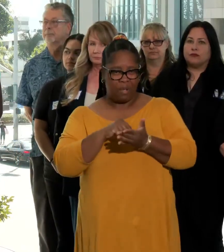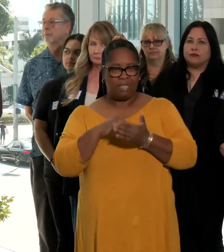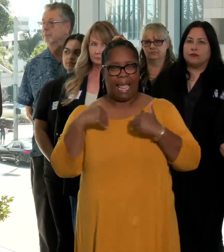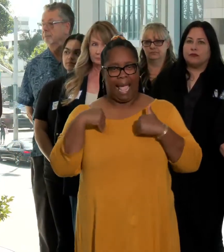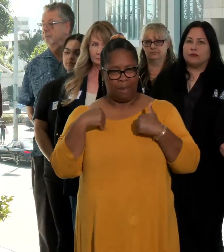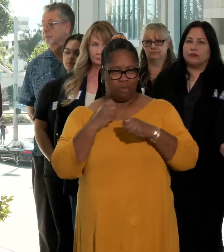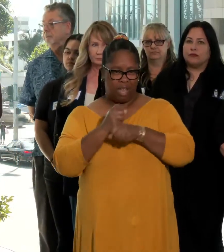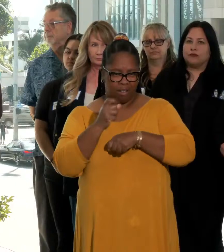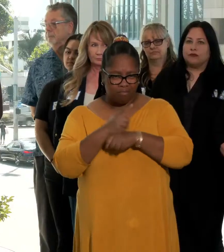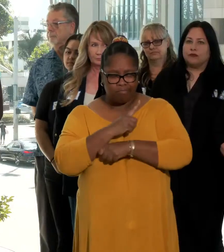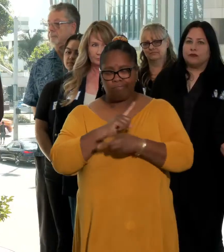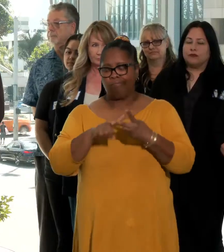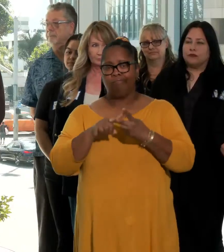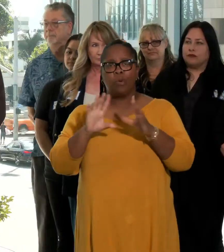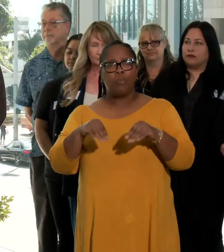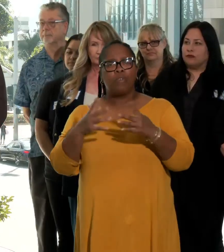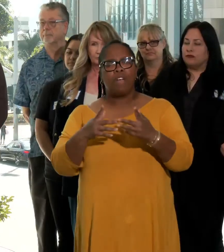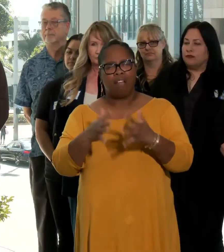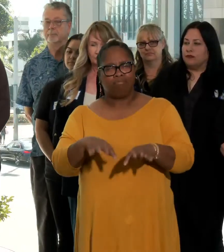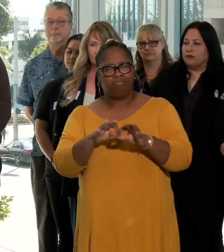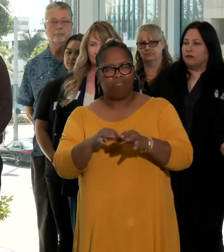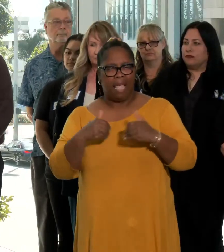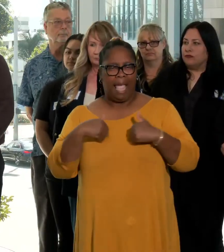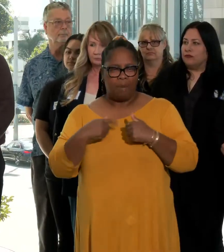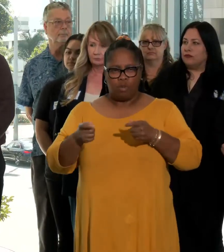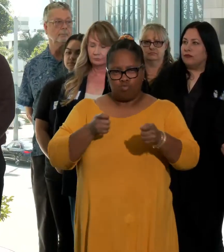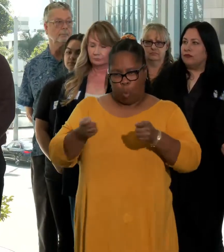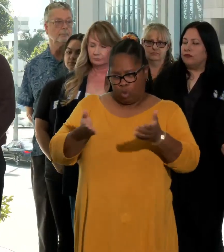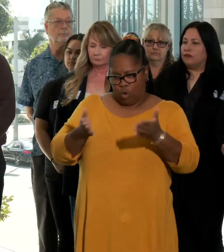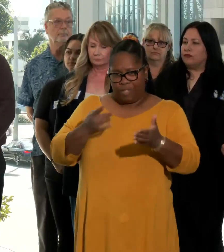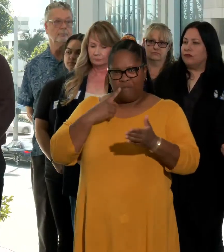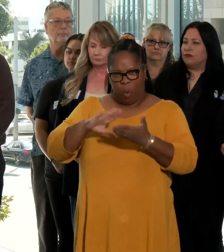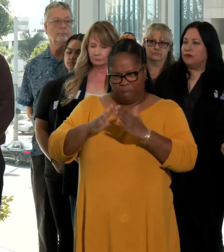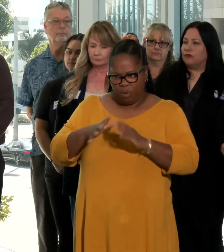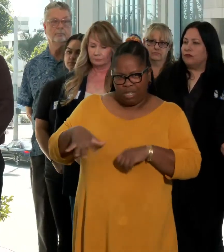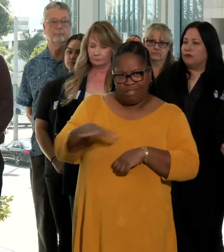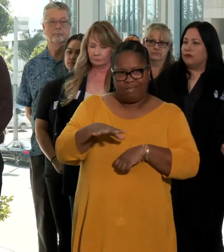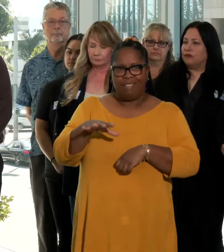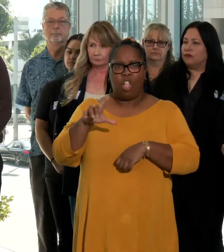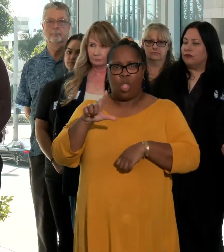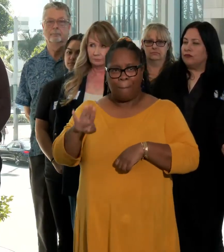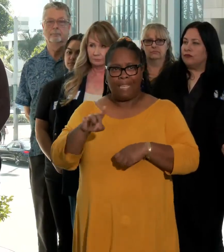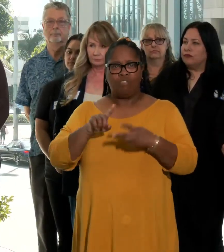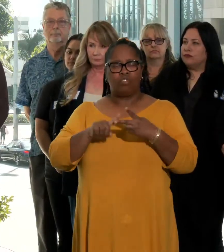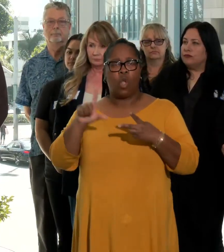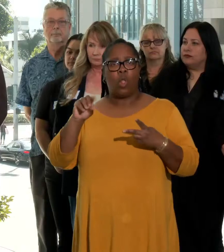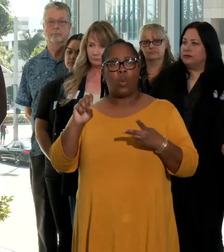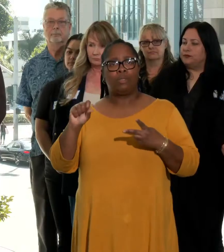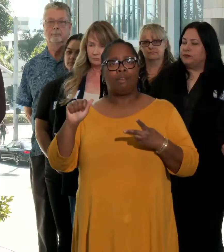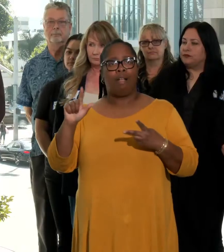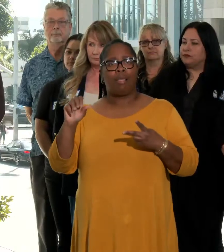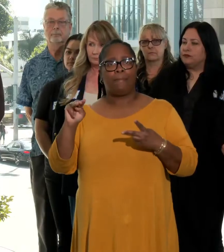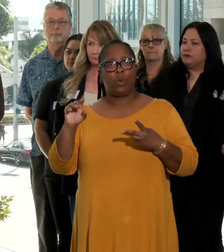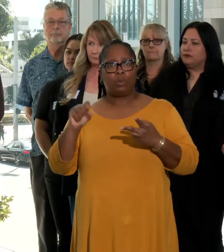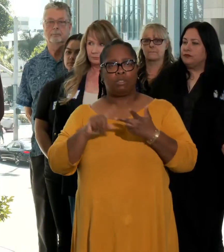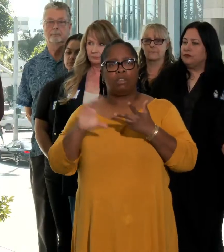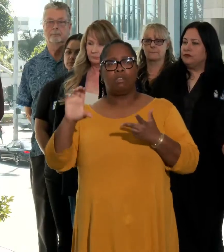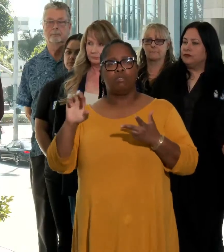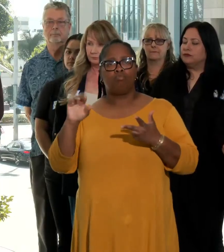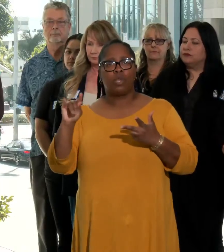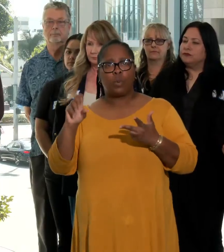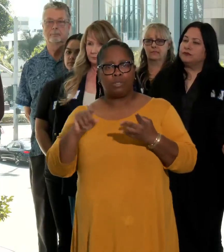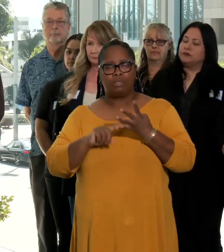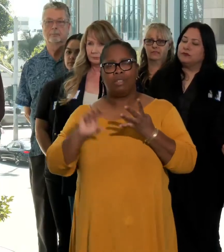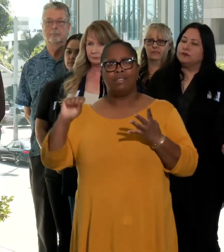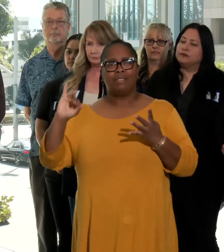annually. They provide critical animal control services to communities of Long Beach, Los Alamitos, Cerritos, and Signal Hill. And we provide